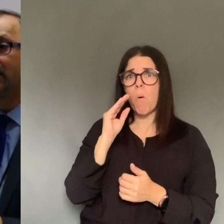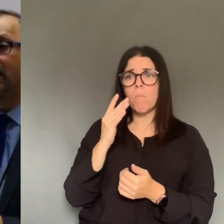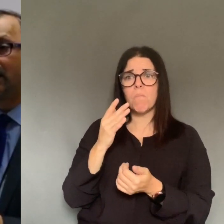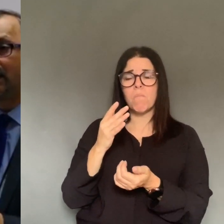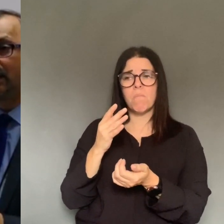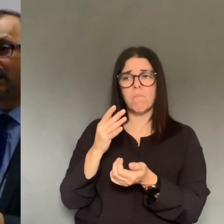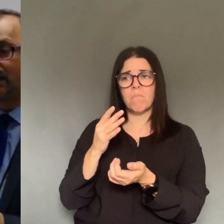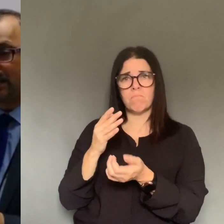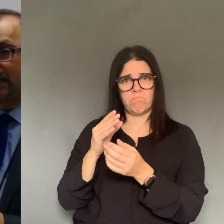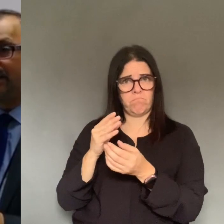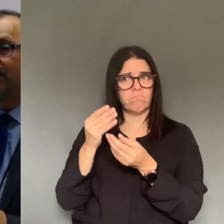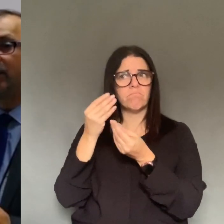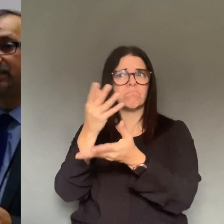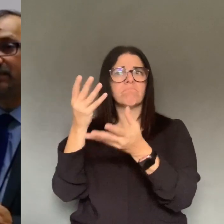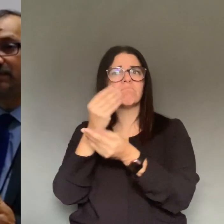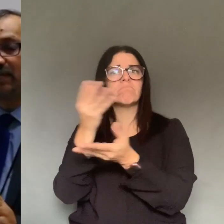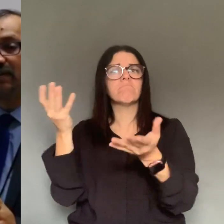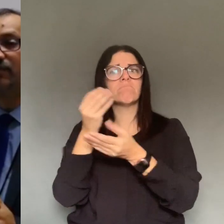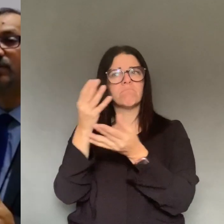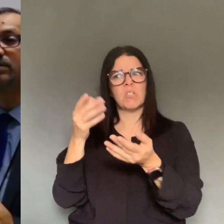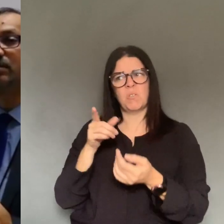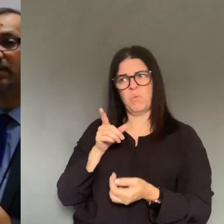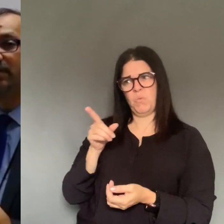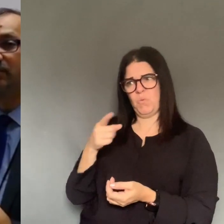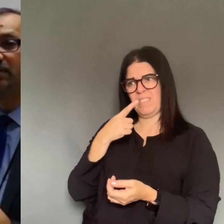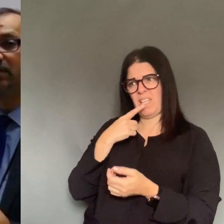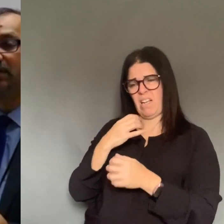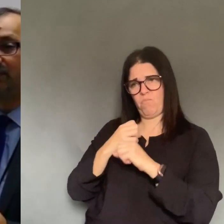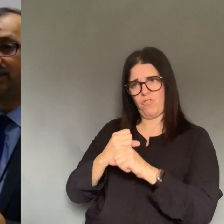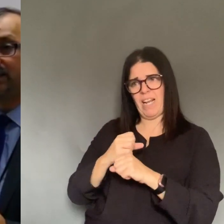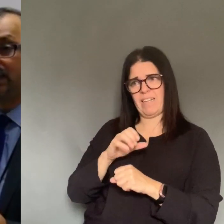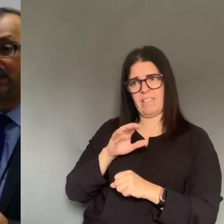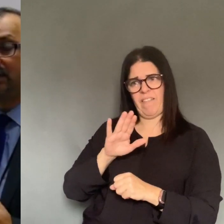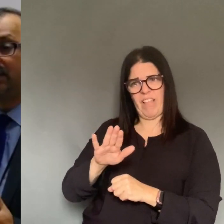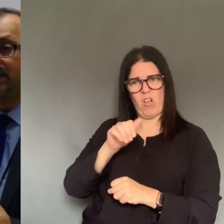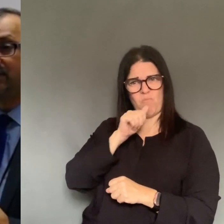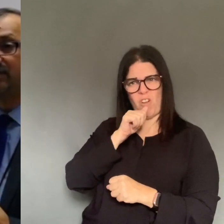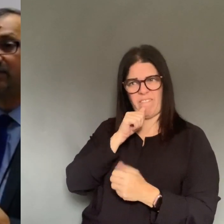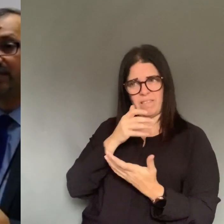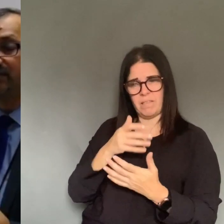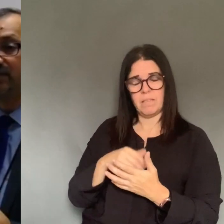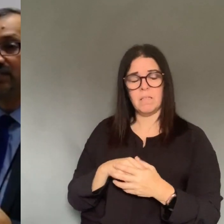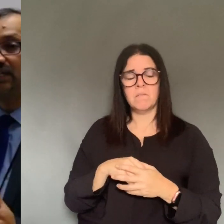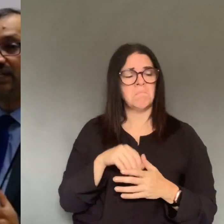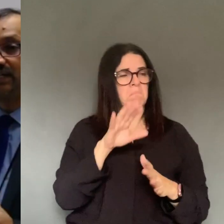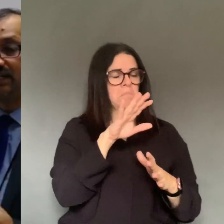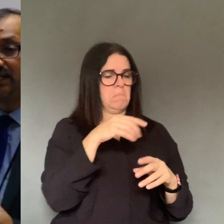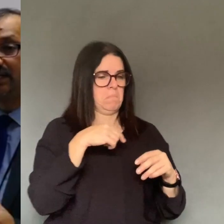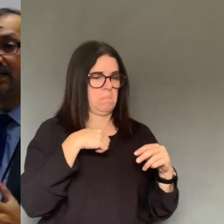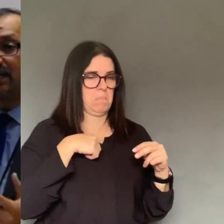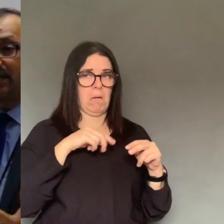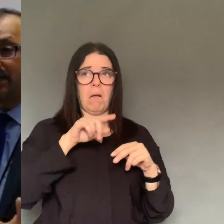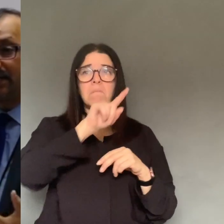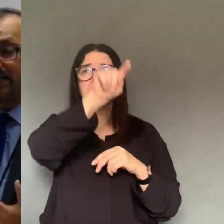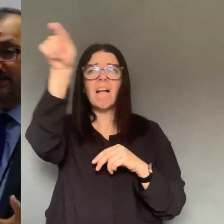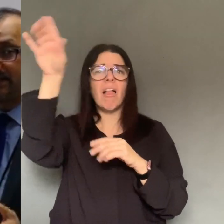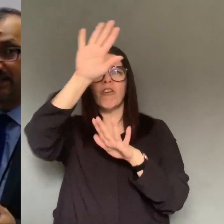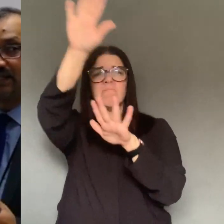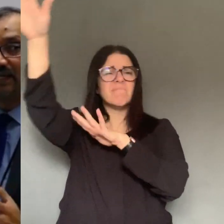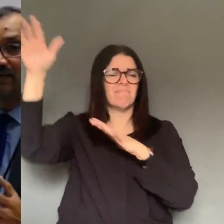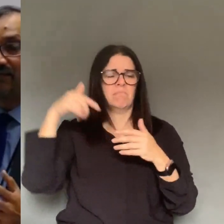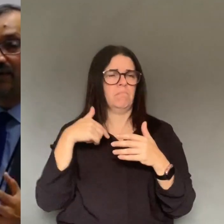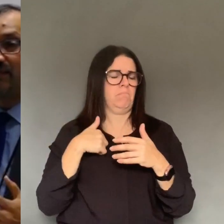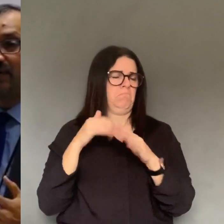privacy. I am focused on my community. What is in the best interest of my community, and then, as I